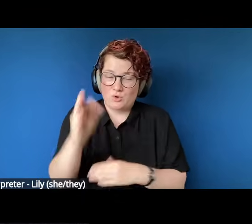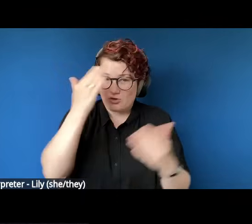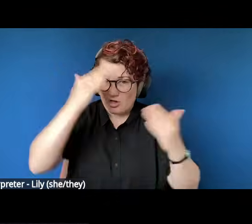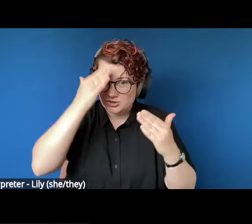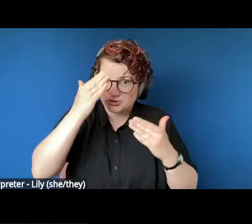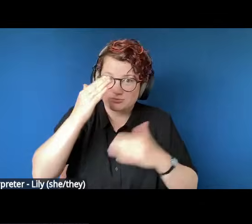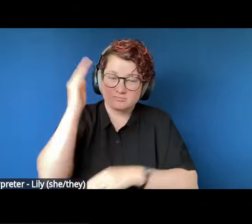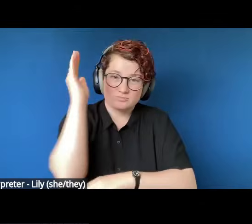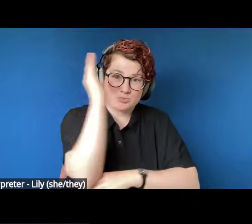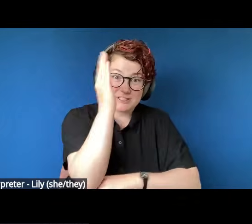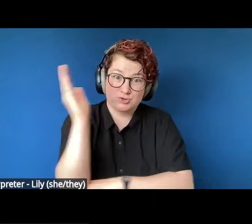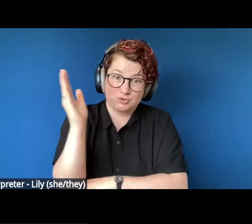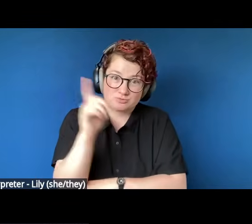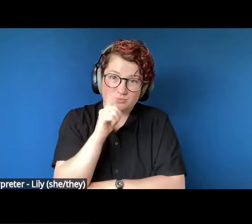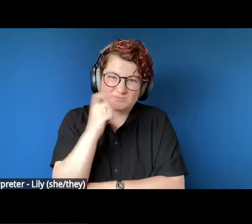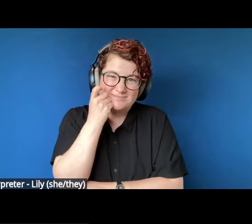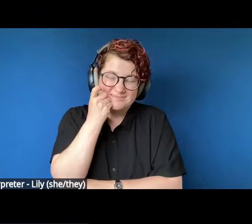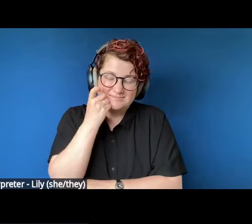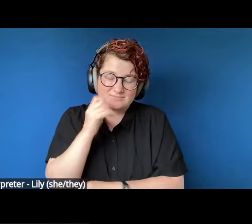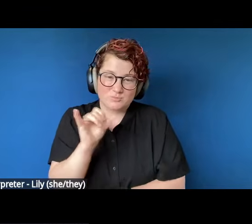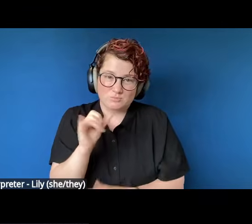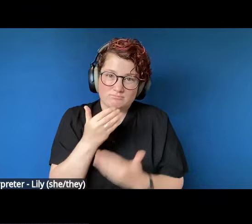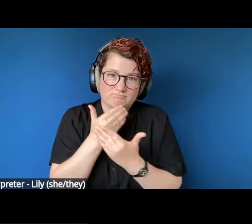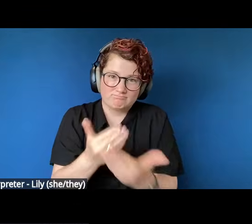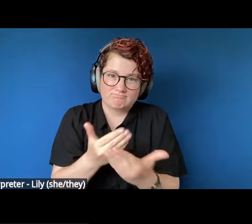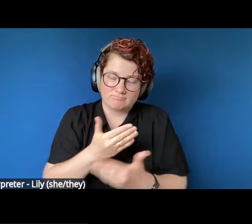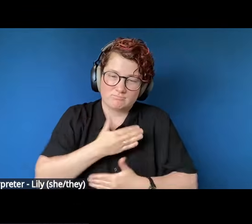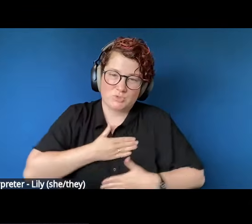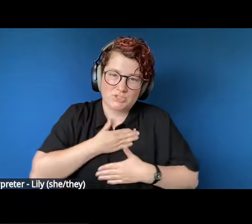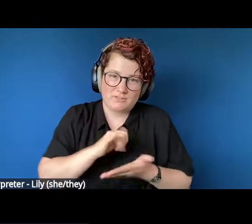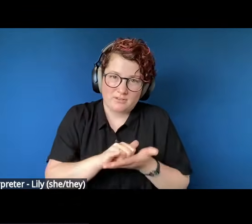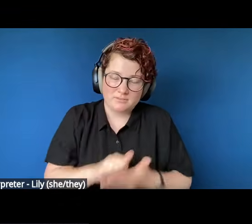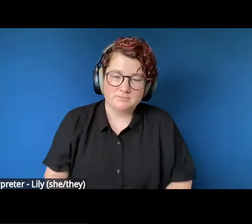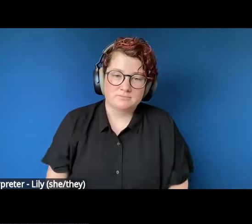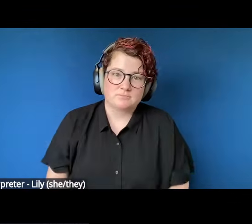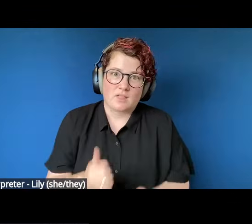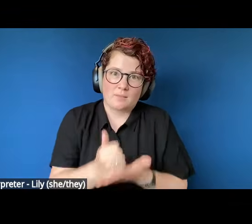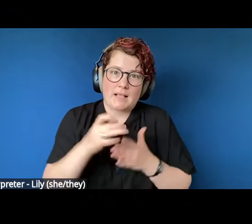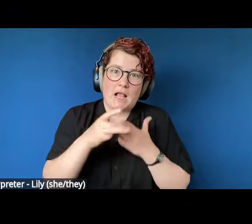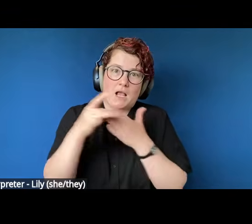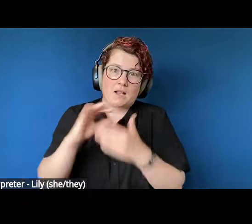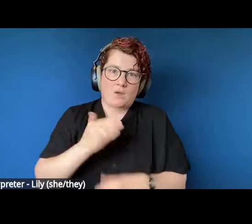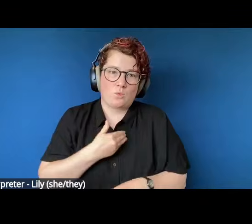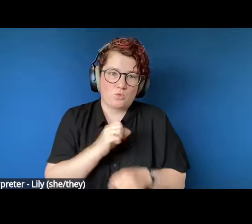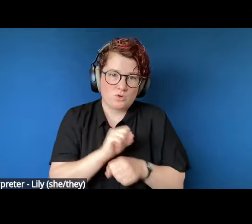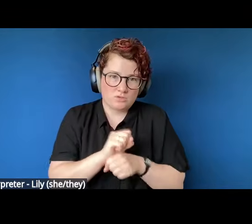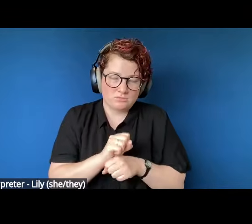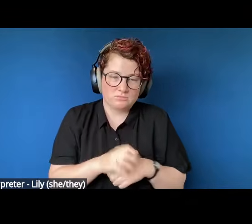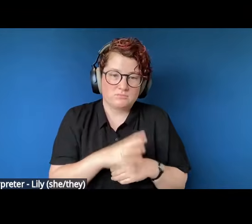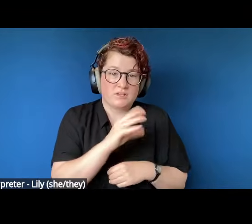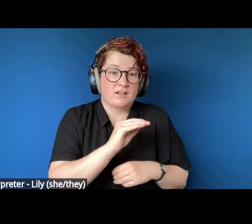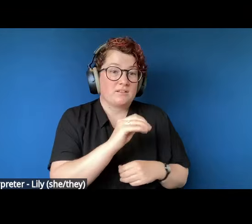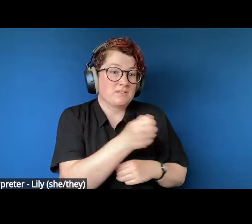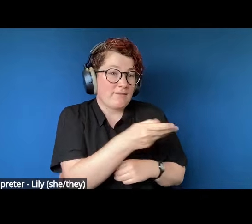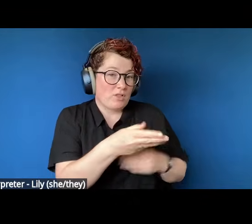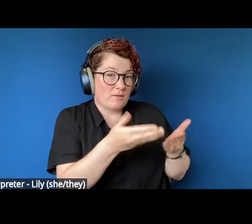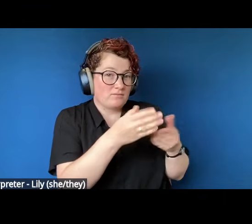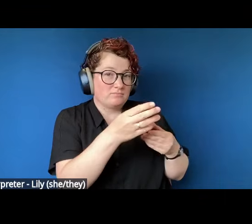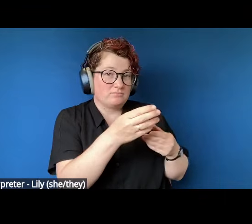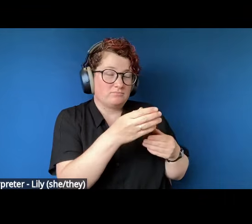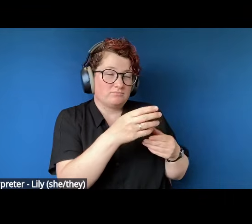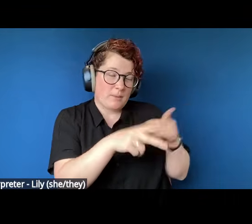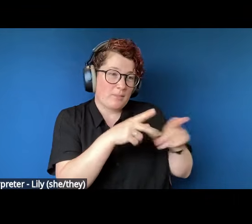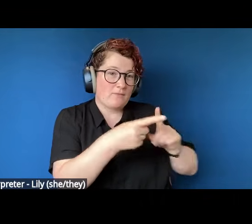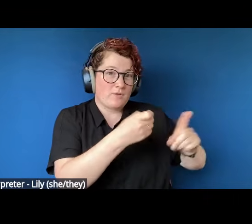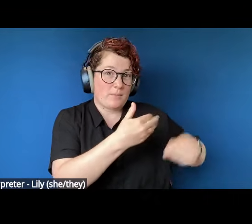and help guide our work. We appreciate it. Good evening to all of the public who's also attended this evening. It's lovely